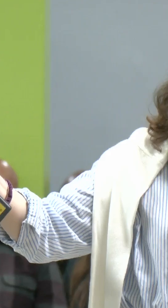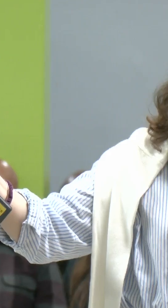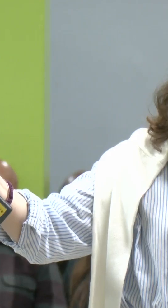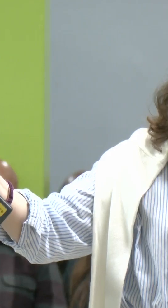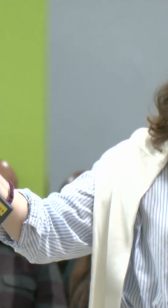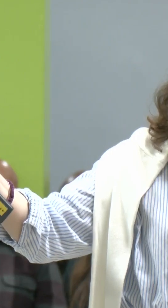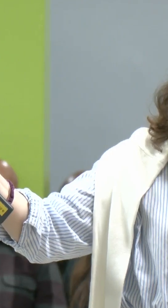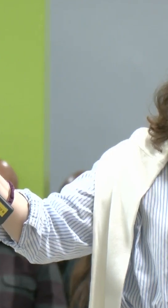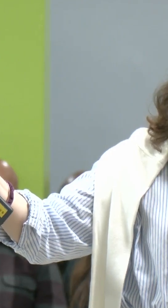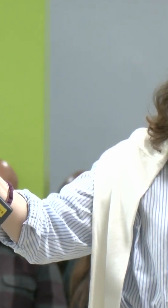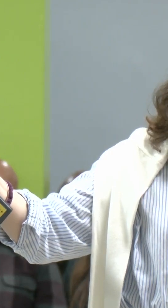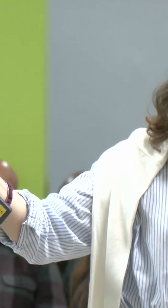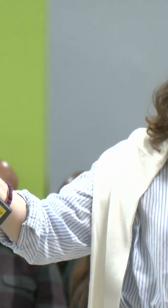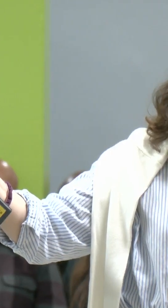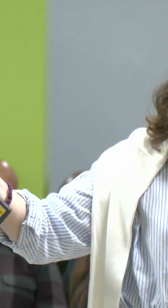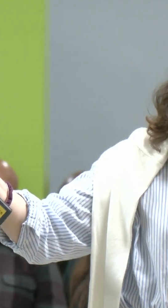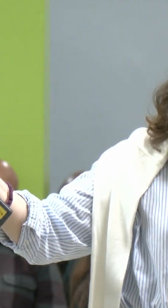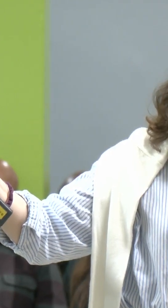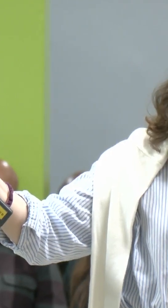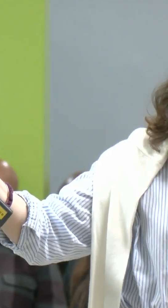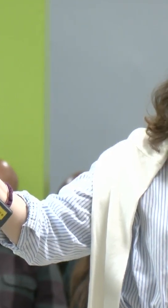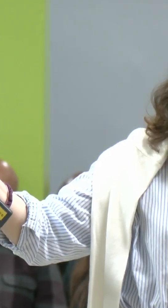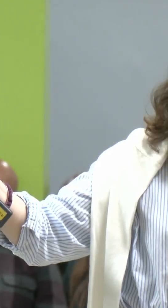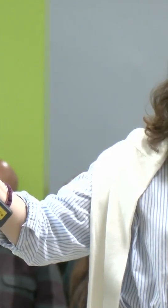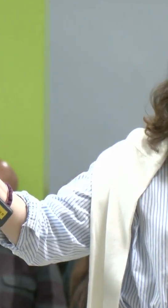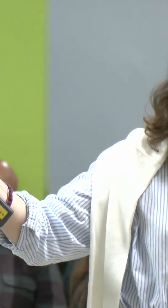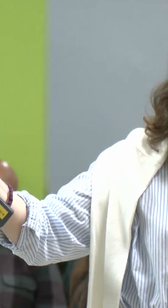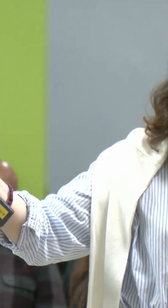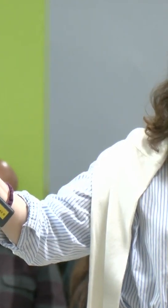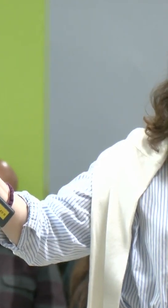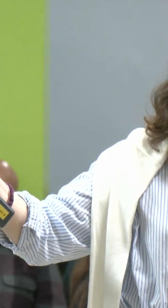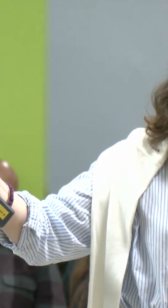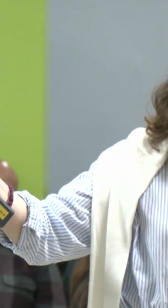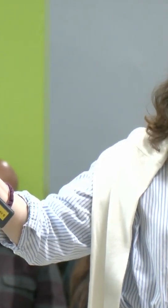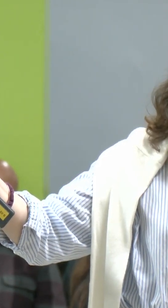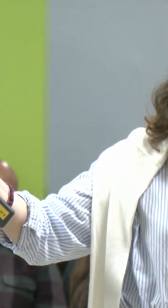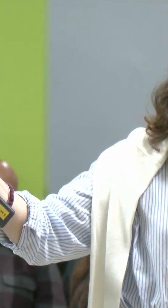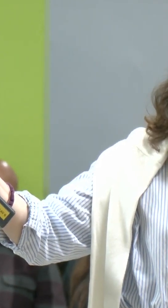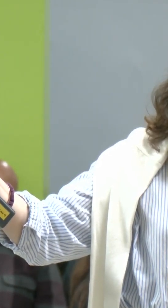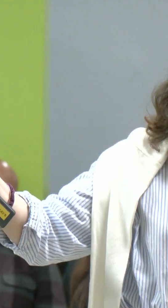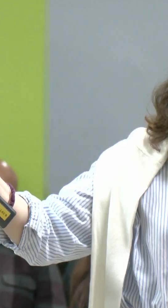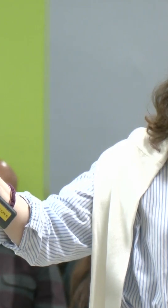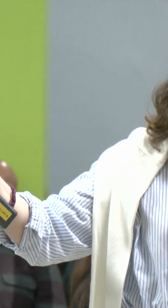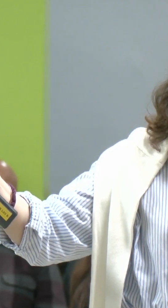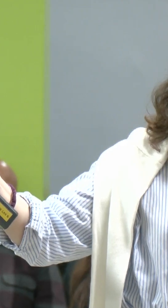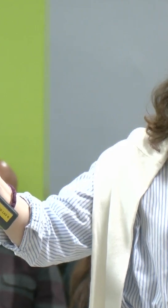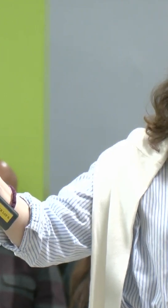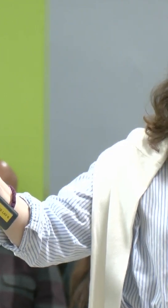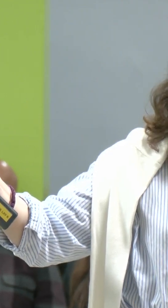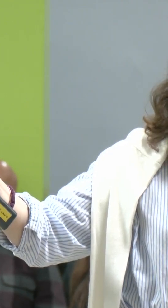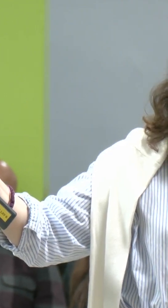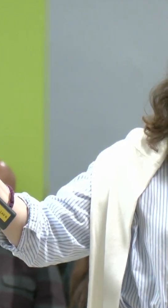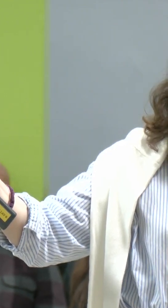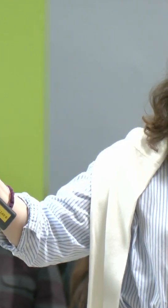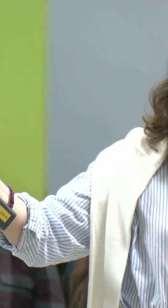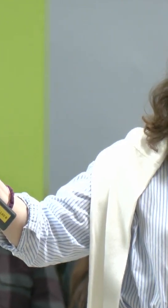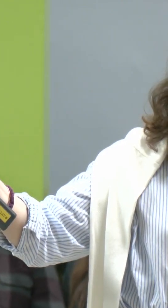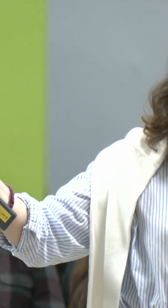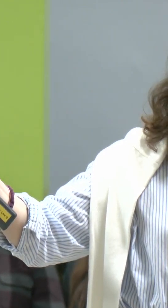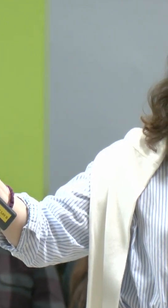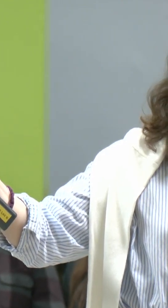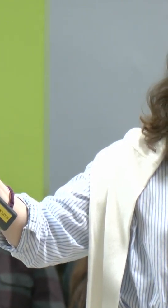Hall? Tore up my 2016 black drop-top Camaro and put me back